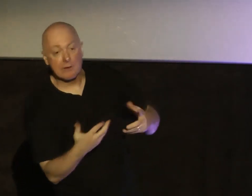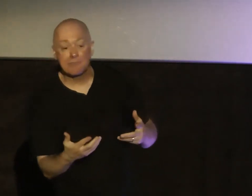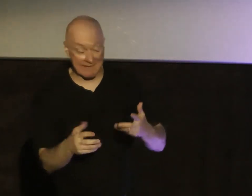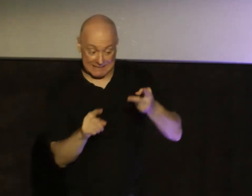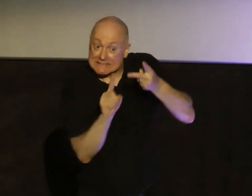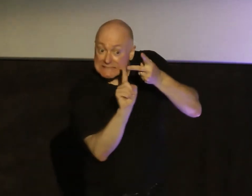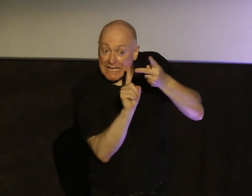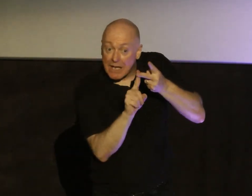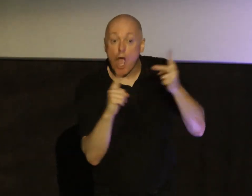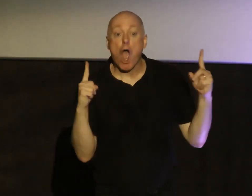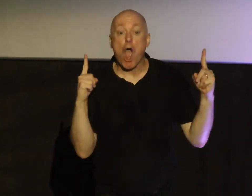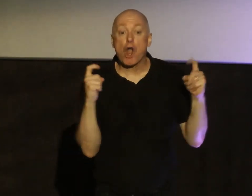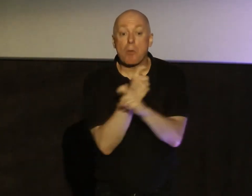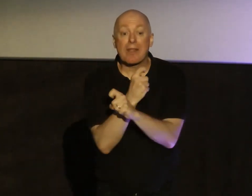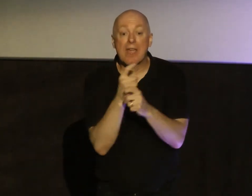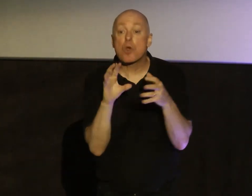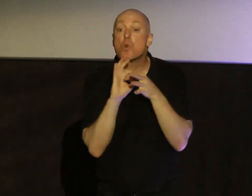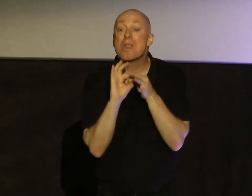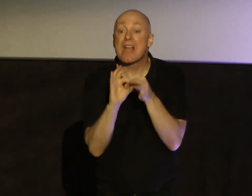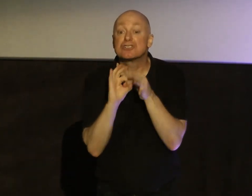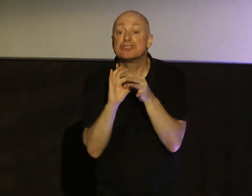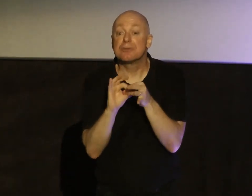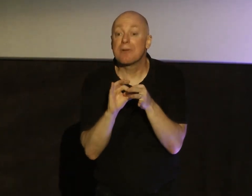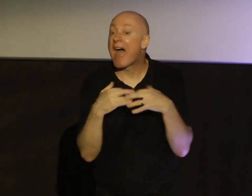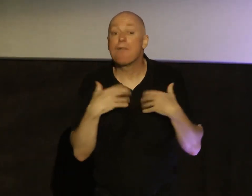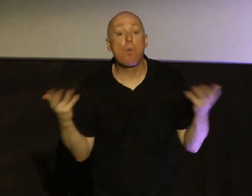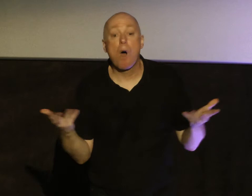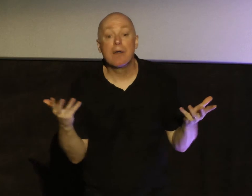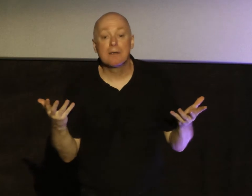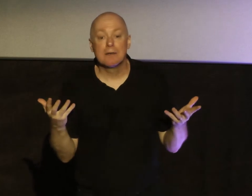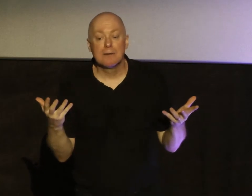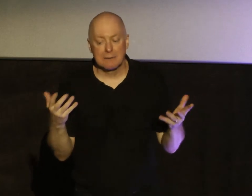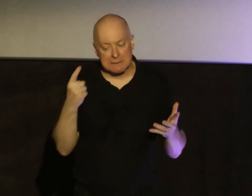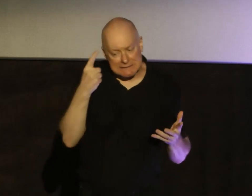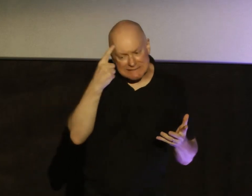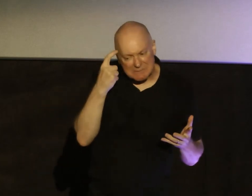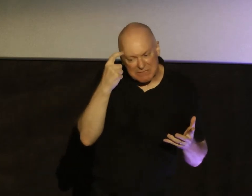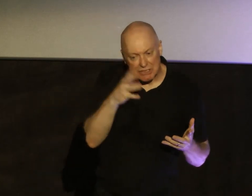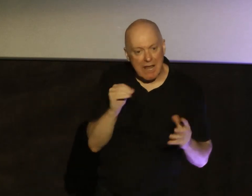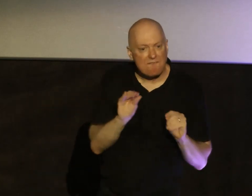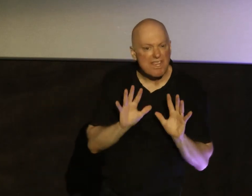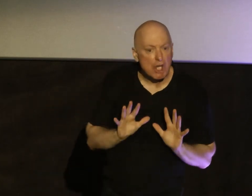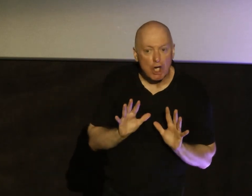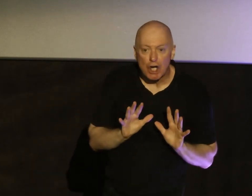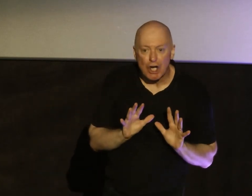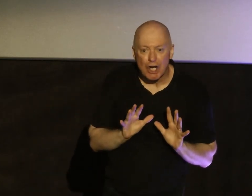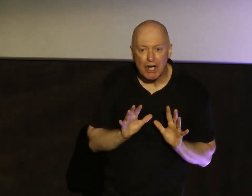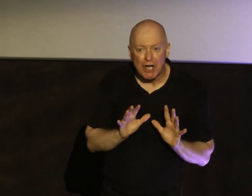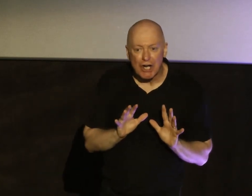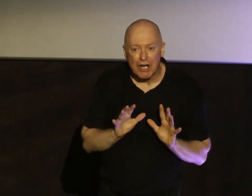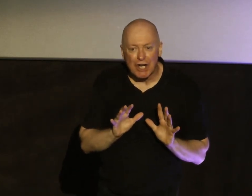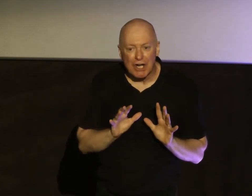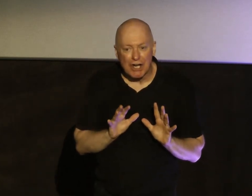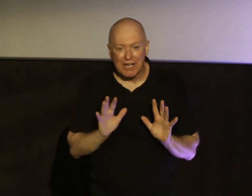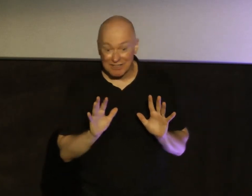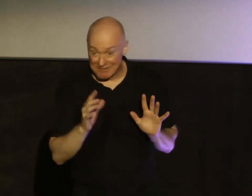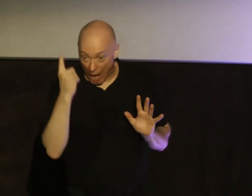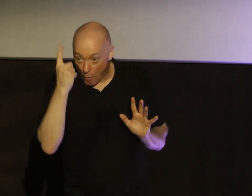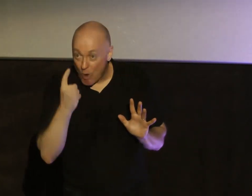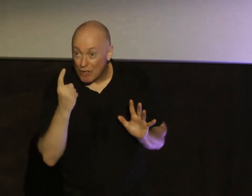complicated relationships are marked by this now, suspicion and fear. Suspicion and fear. I wonder if